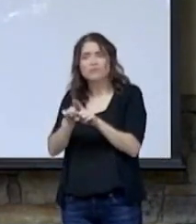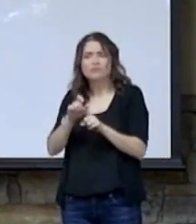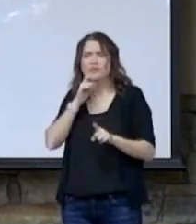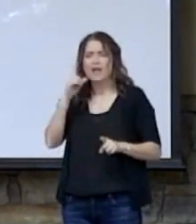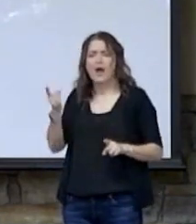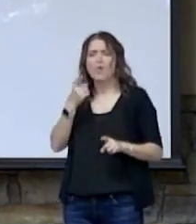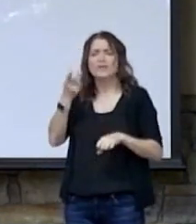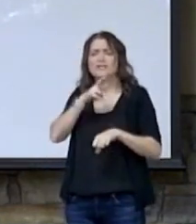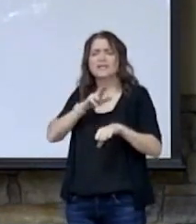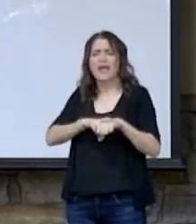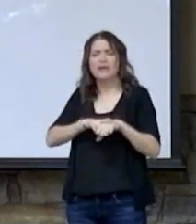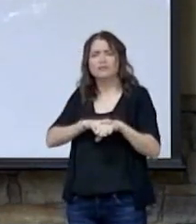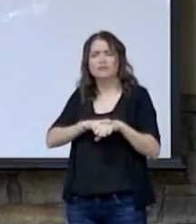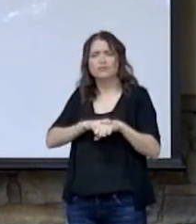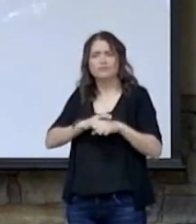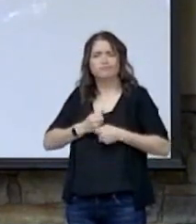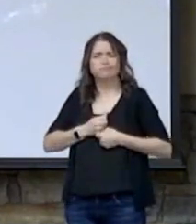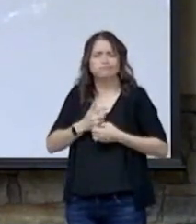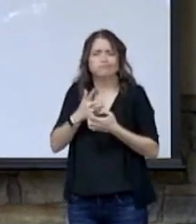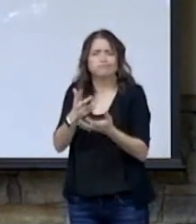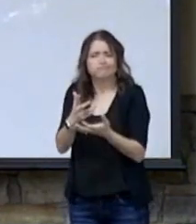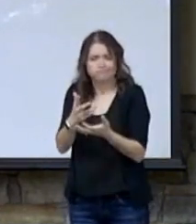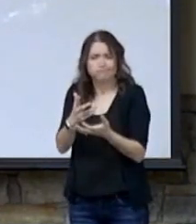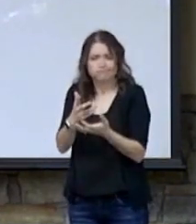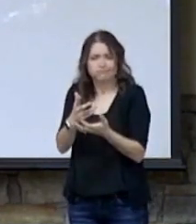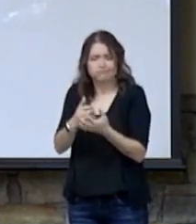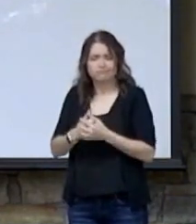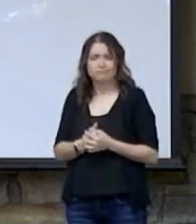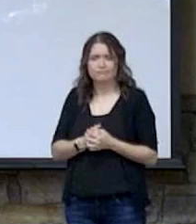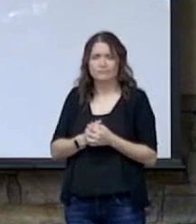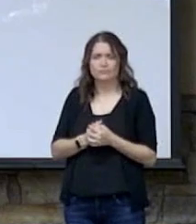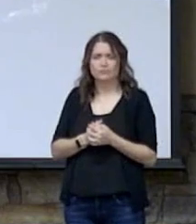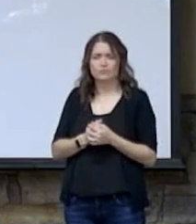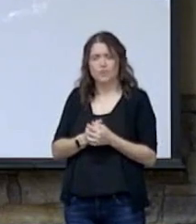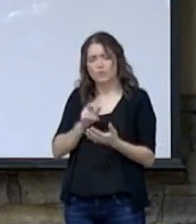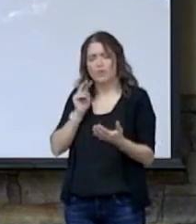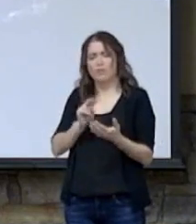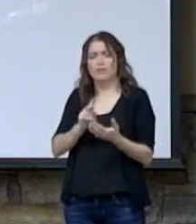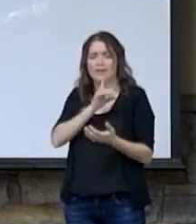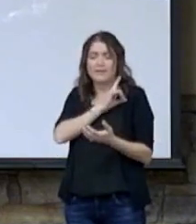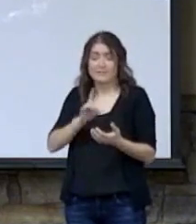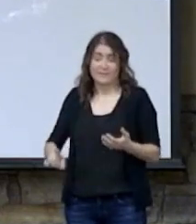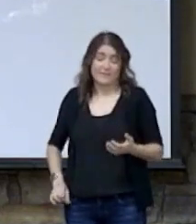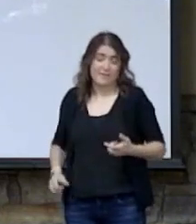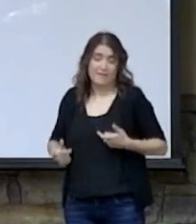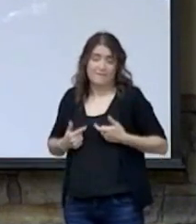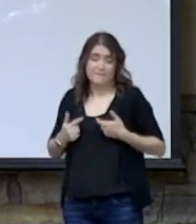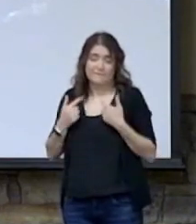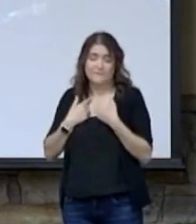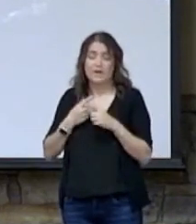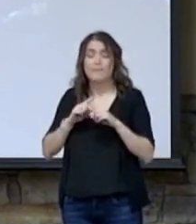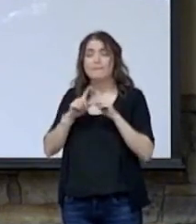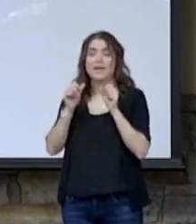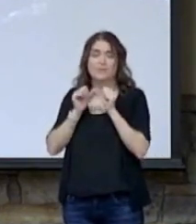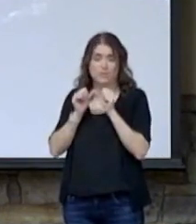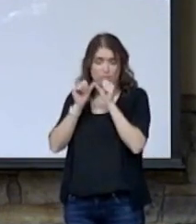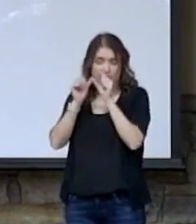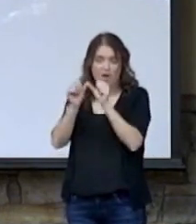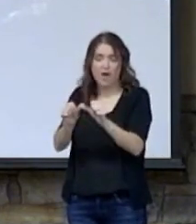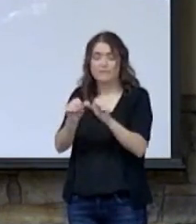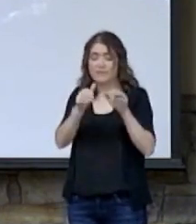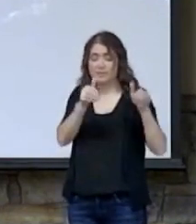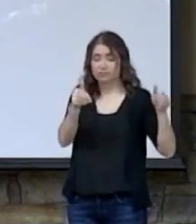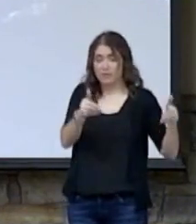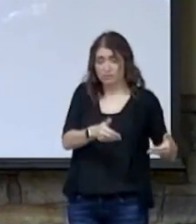come as natural as we might think when we look back at the life of David. But as we move on from the